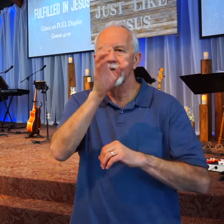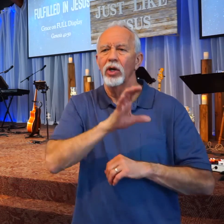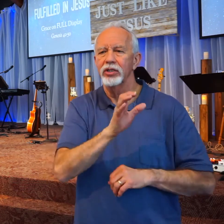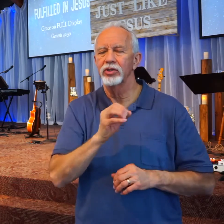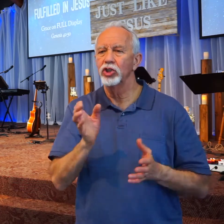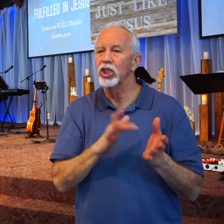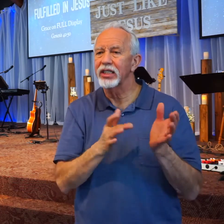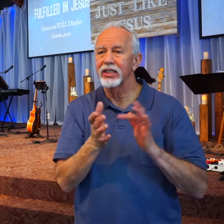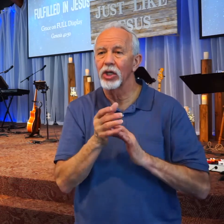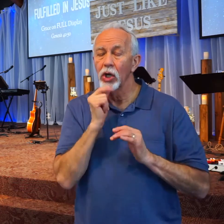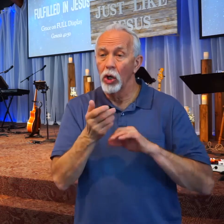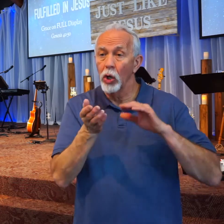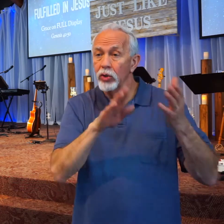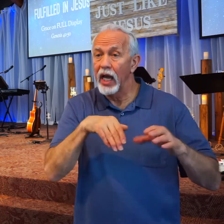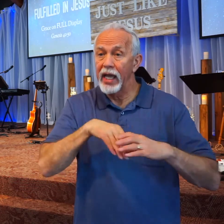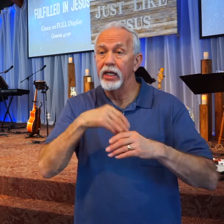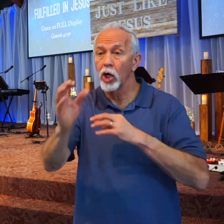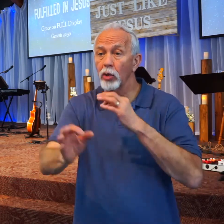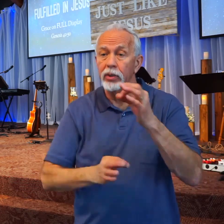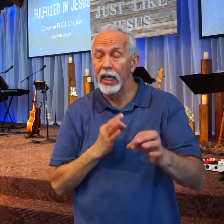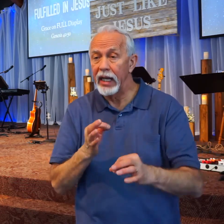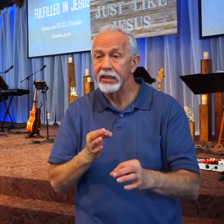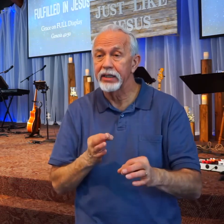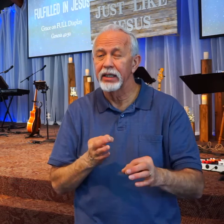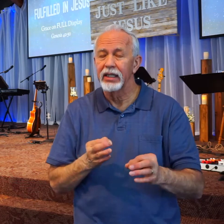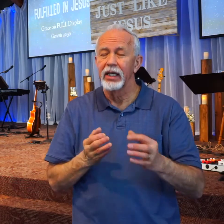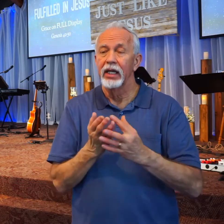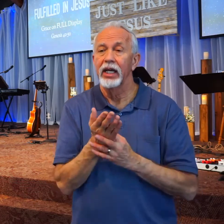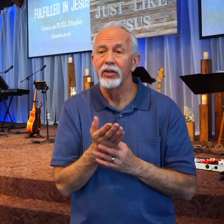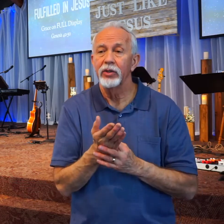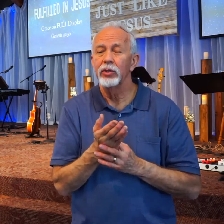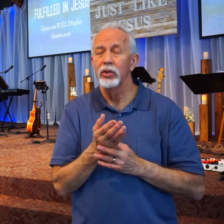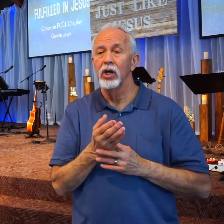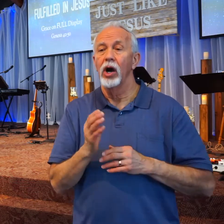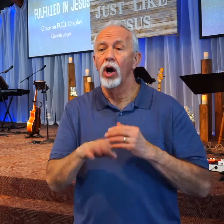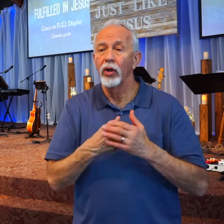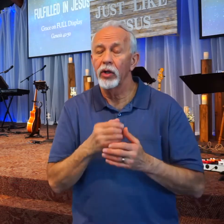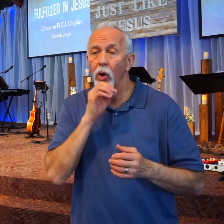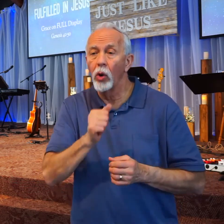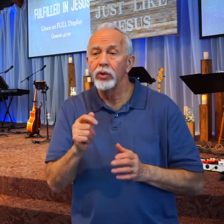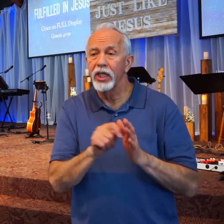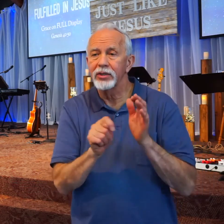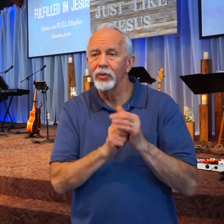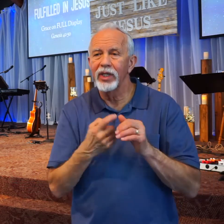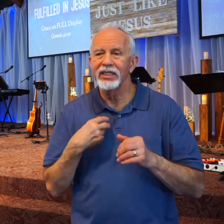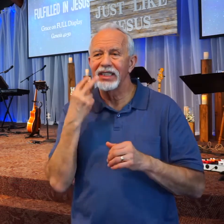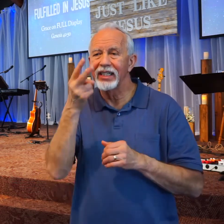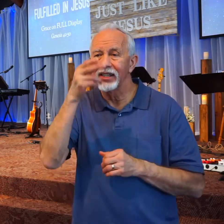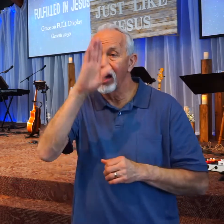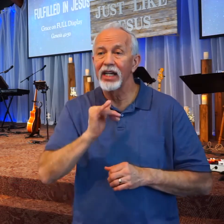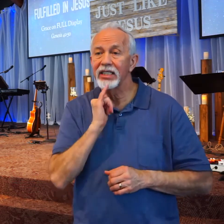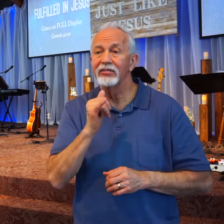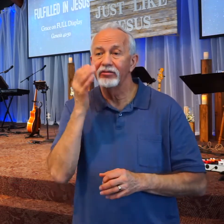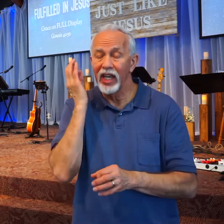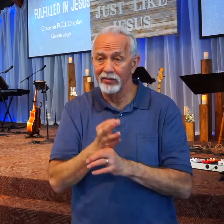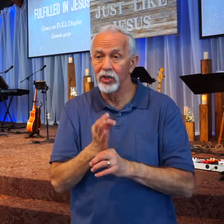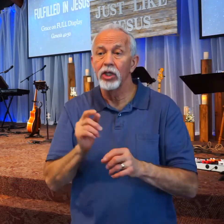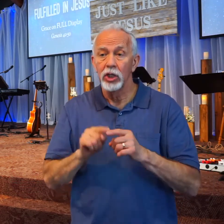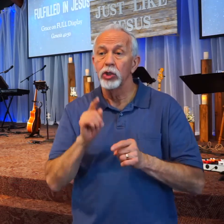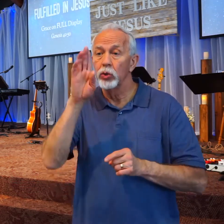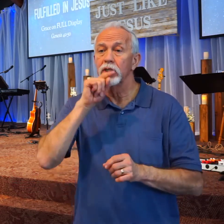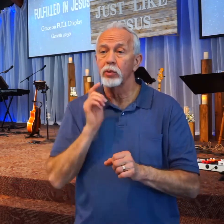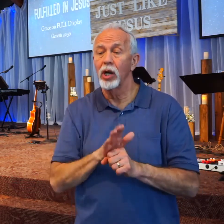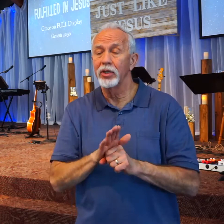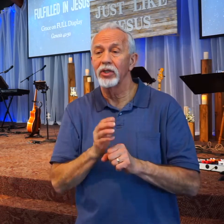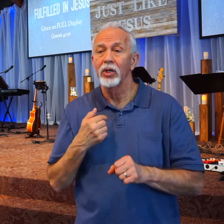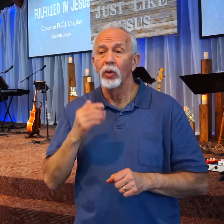Jesus who died in our place. And throughout Genesis and throughout the Old Testament, because we see that God is faithful to keep his promises, we know